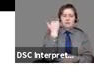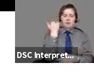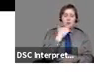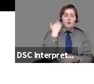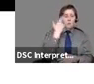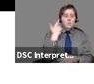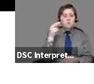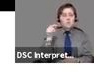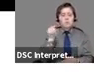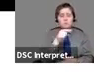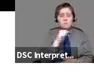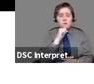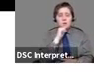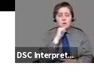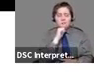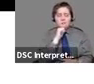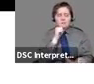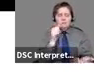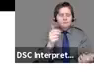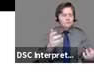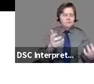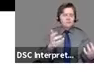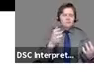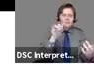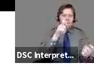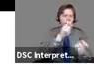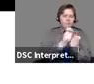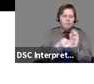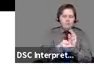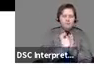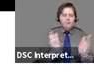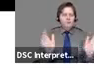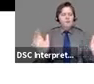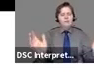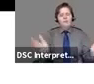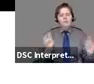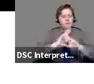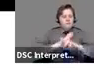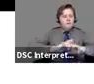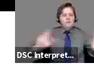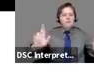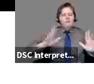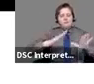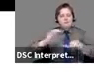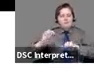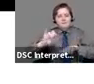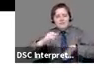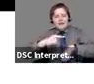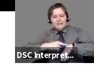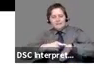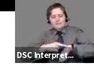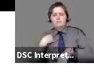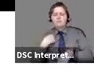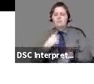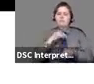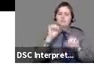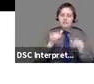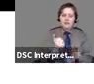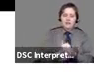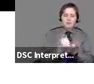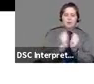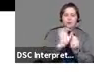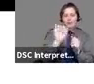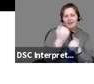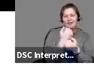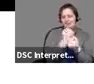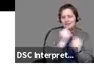not just at that particular moment ready to leave, we can at least help you with that